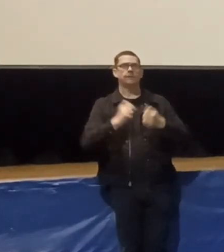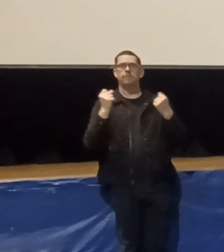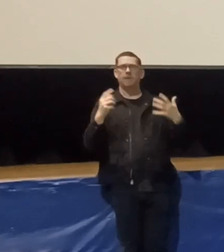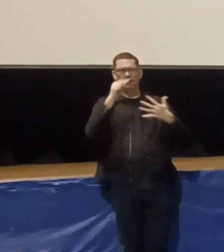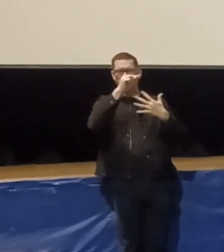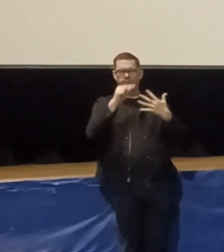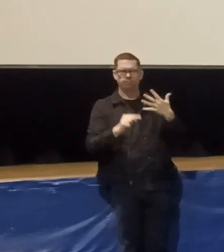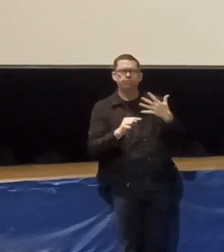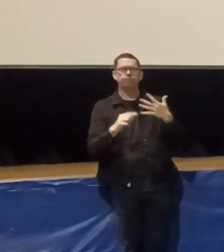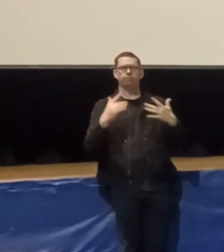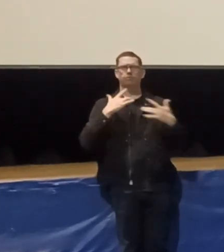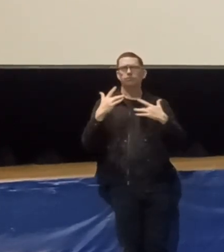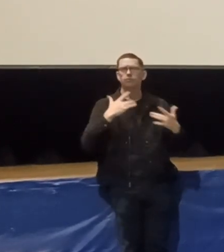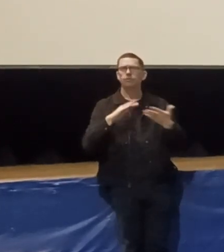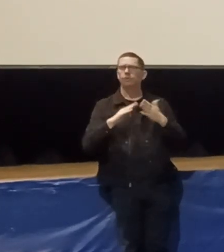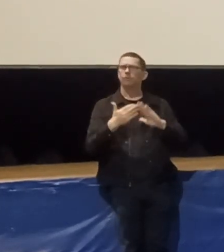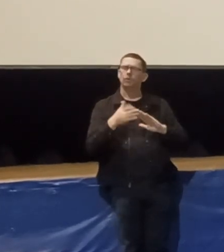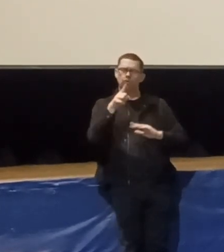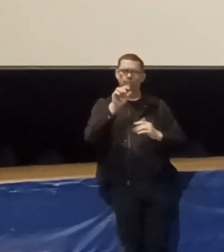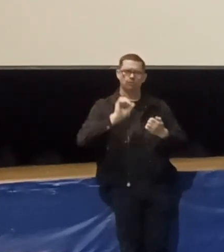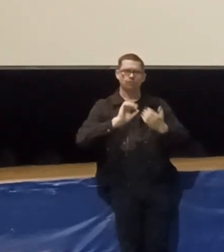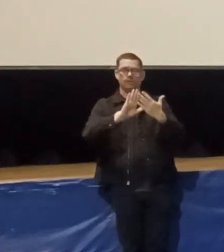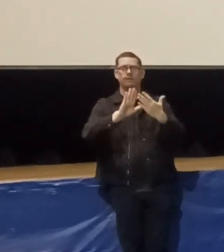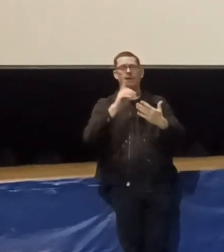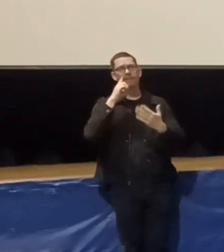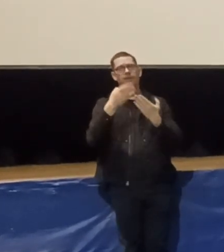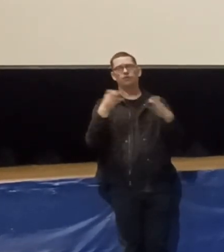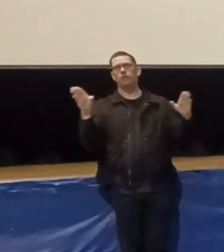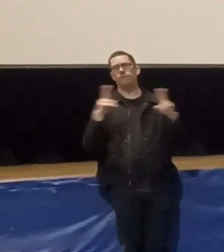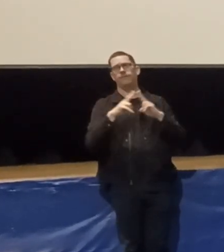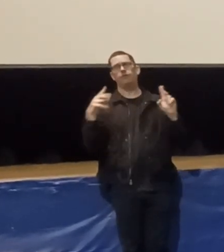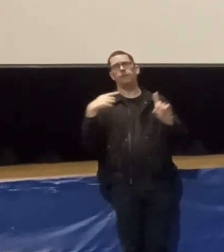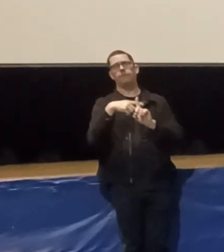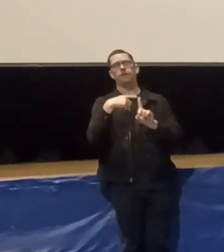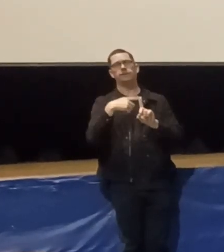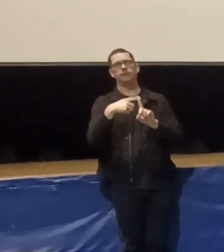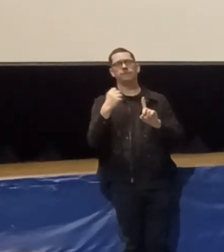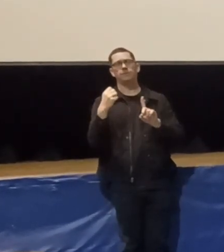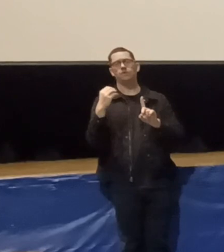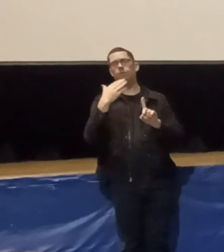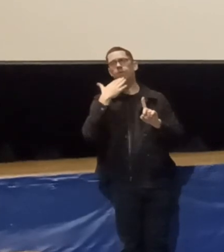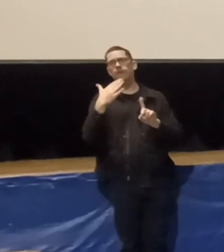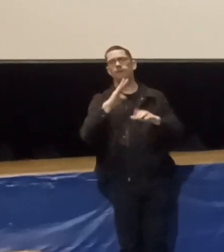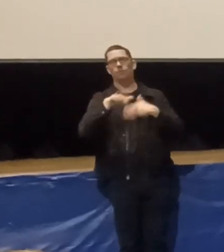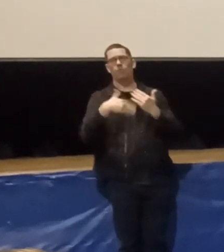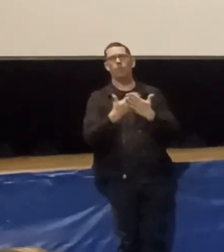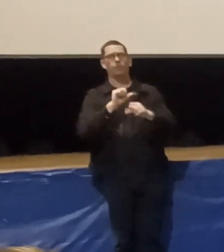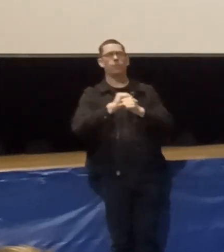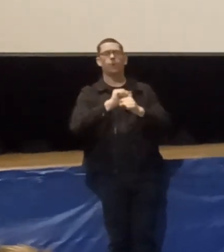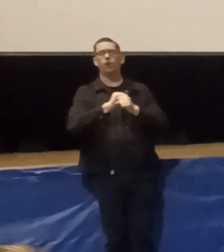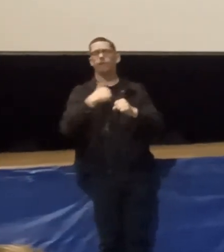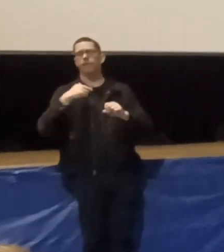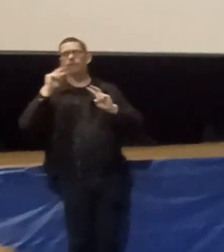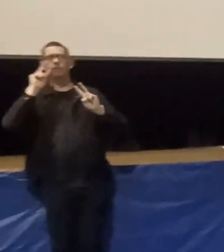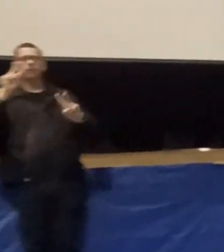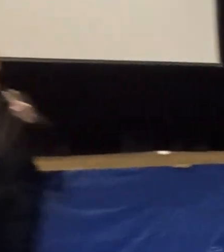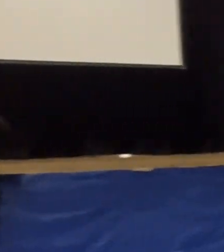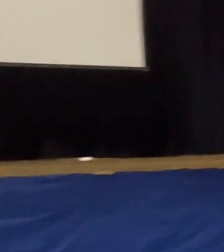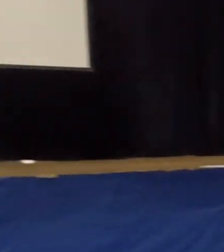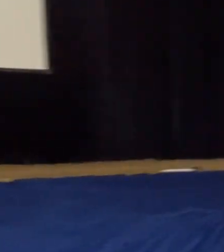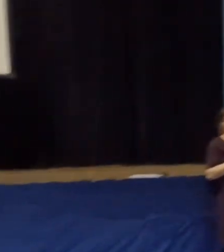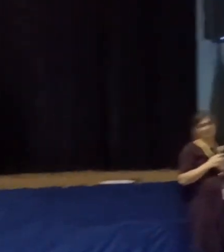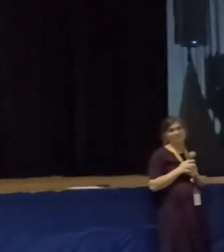the community concerns, and I think overall it's very positive. So thanks for all the work, and I look forward to continuing